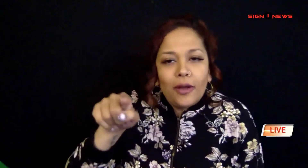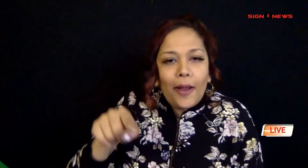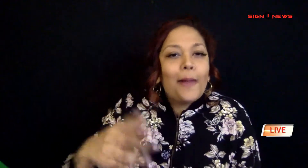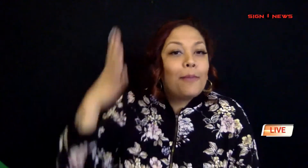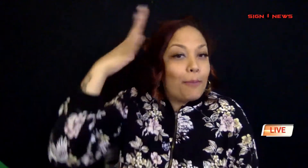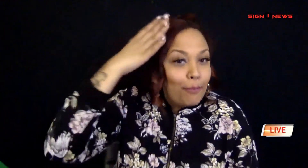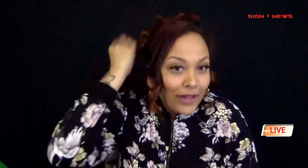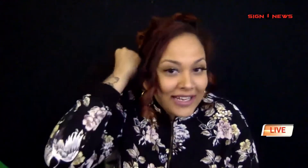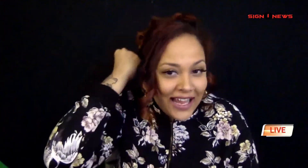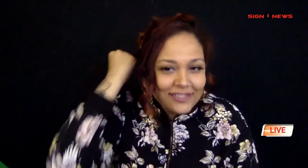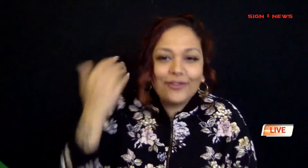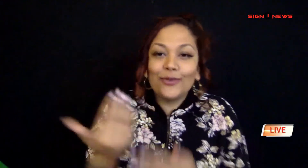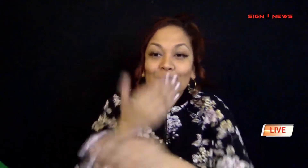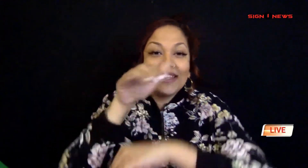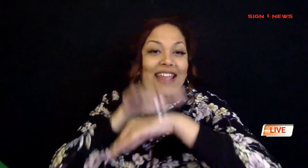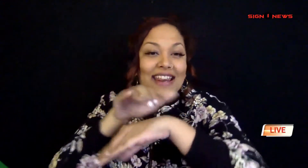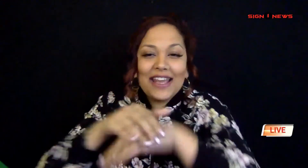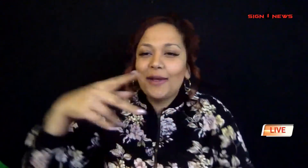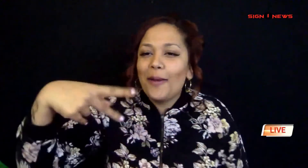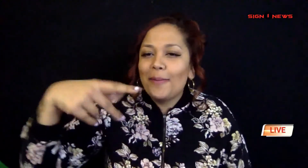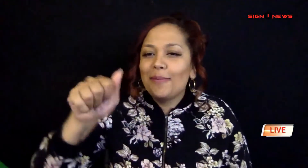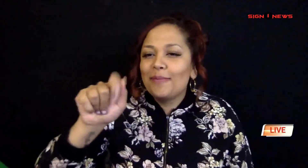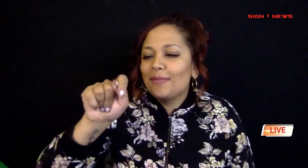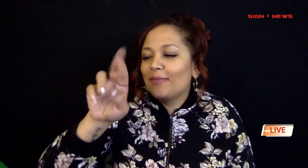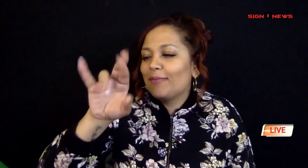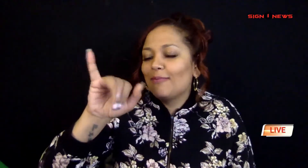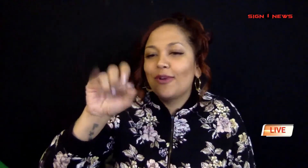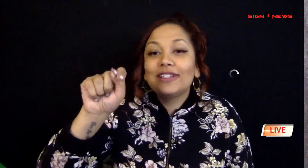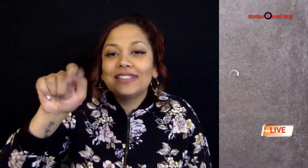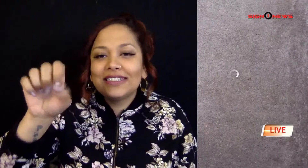He was a member of the New England Patriots.